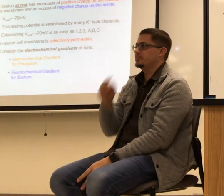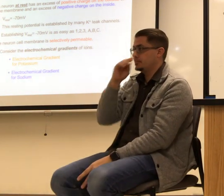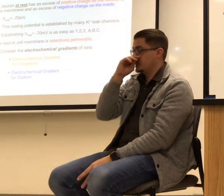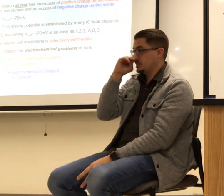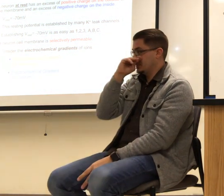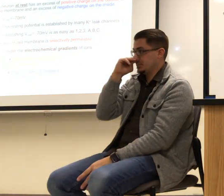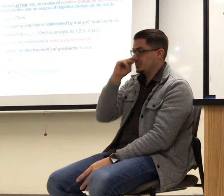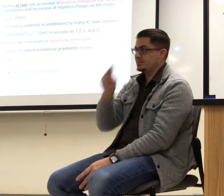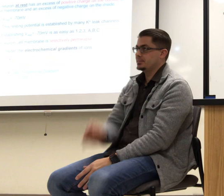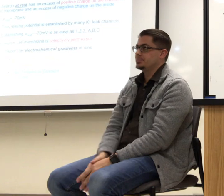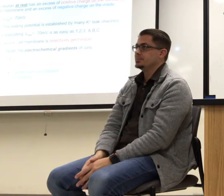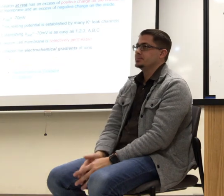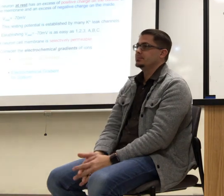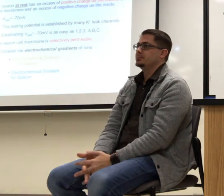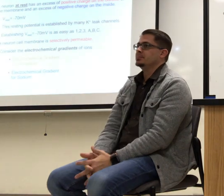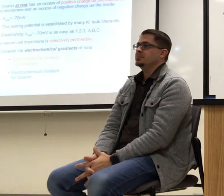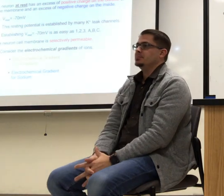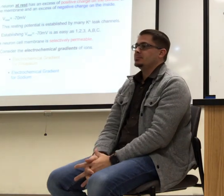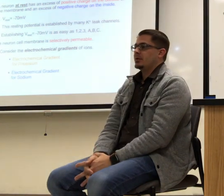Sodium